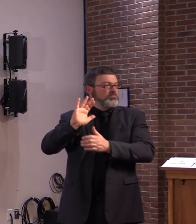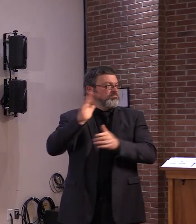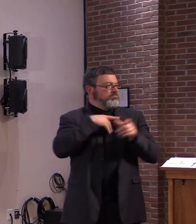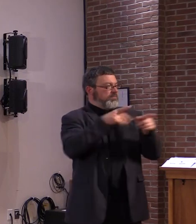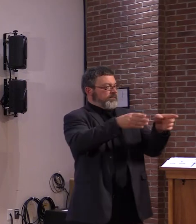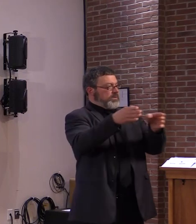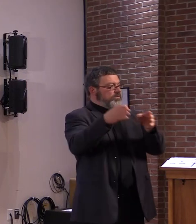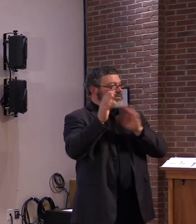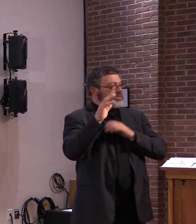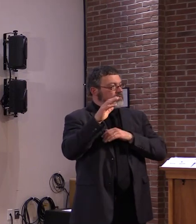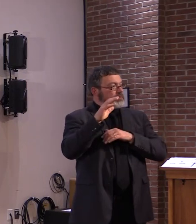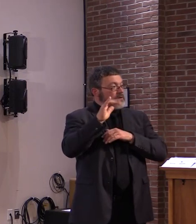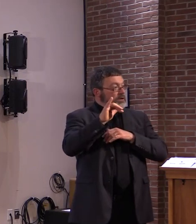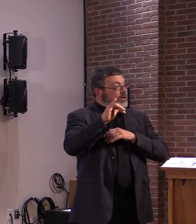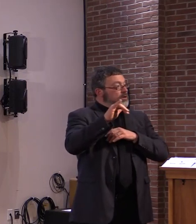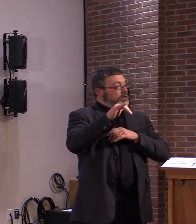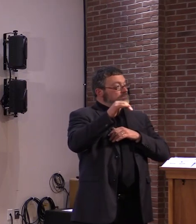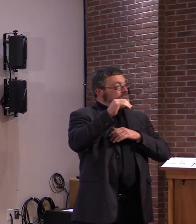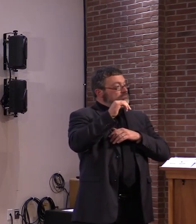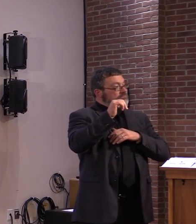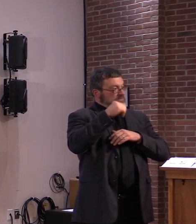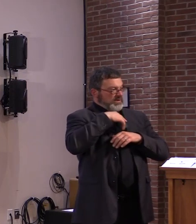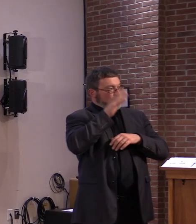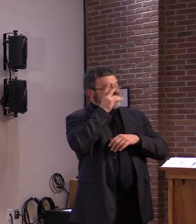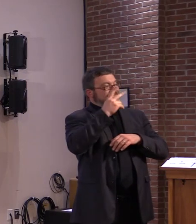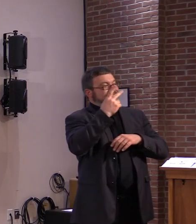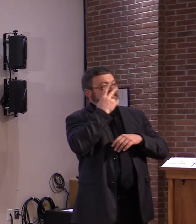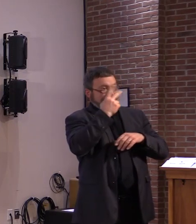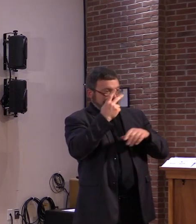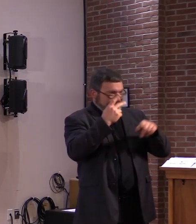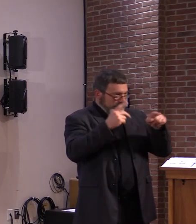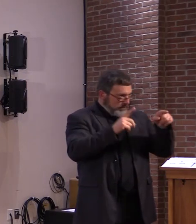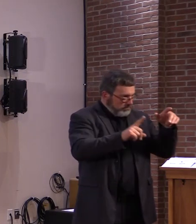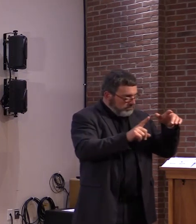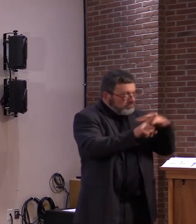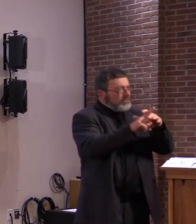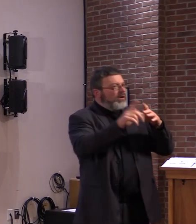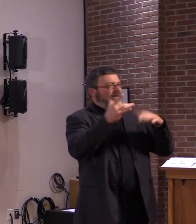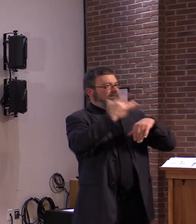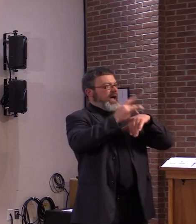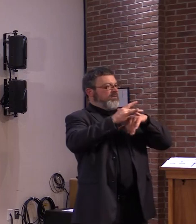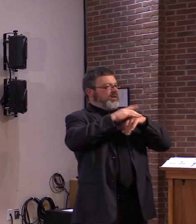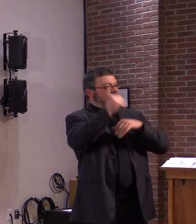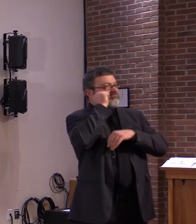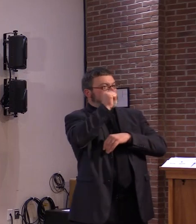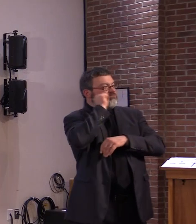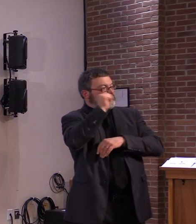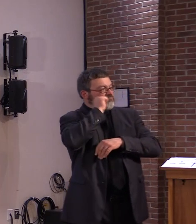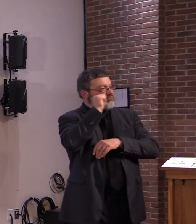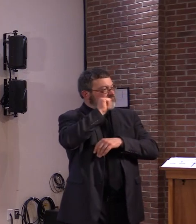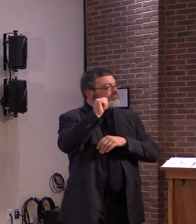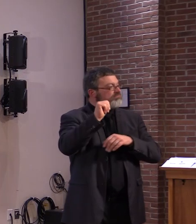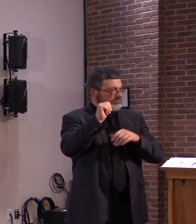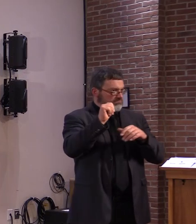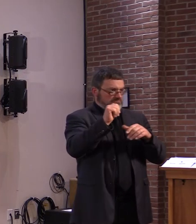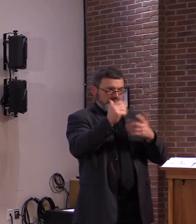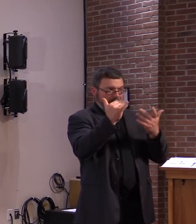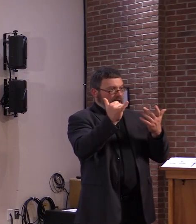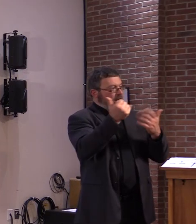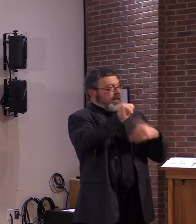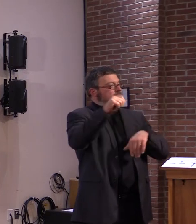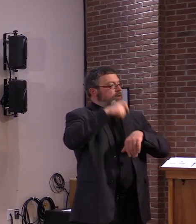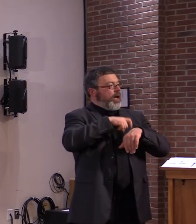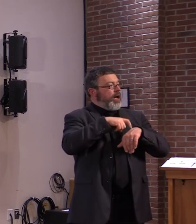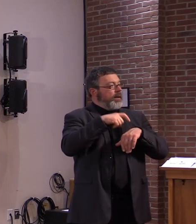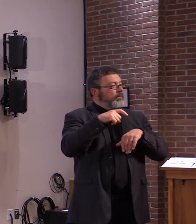permanent locations throughout the state. It's going to take us a while to build this capacity up, but I think you'll start seeing it roll out in